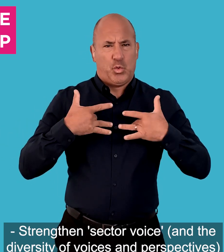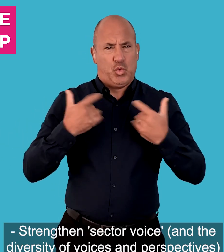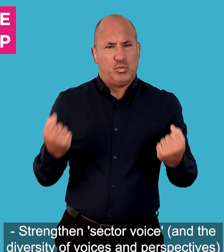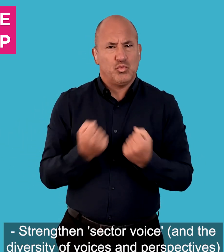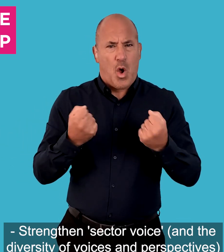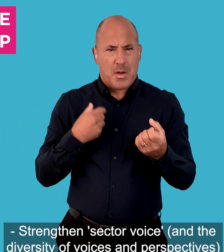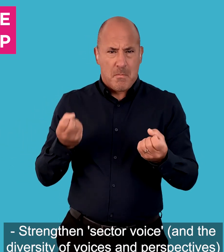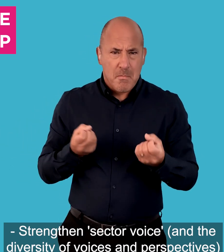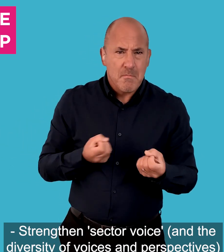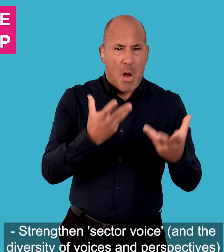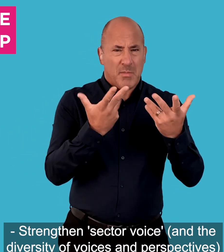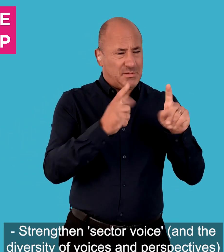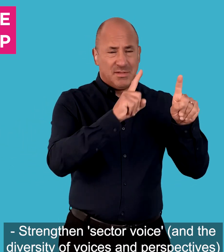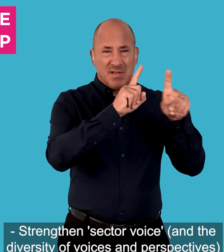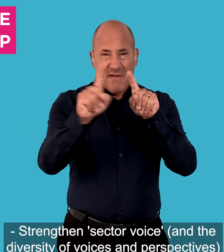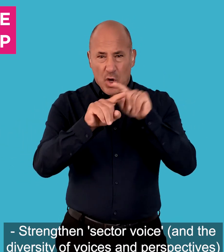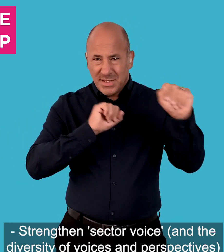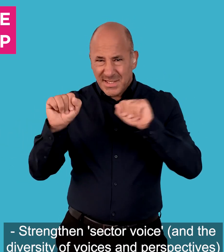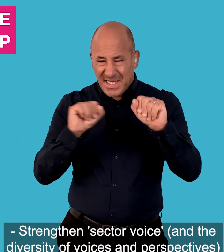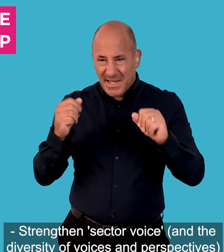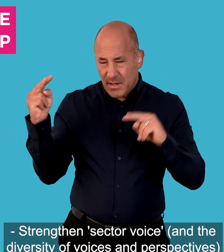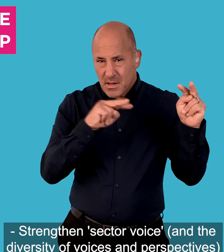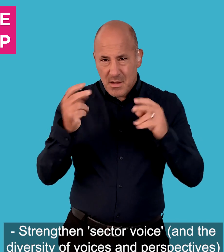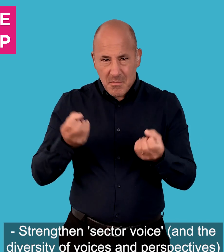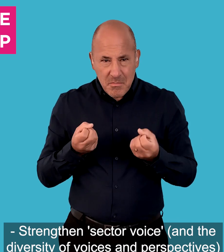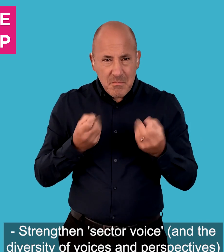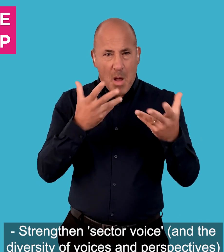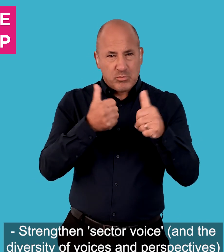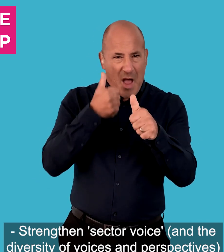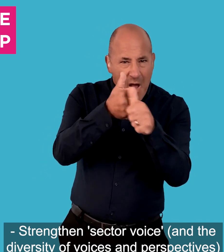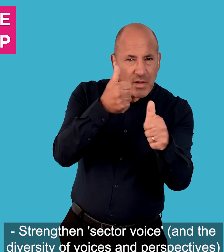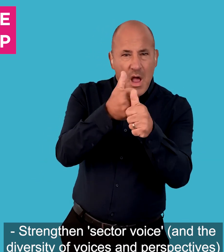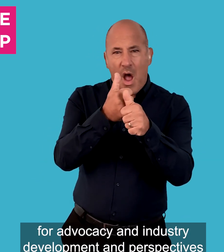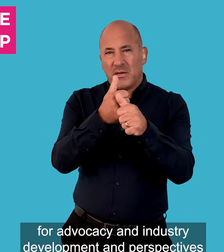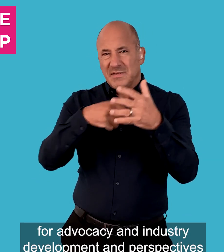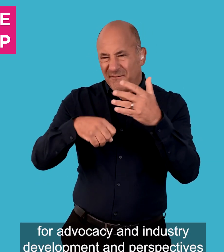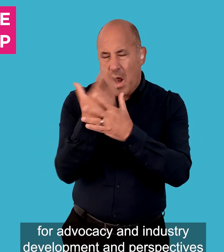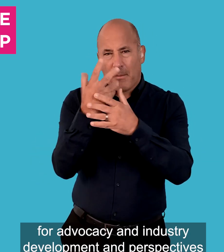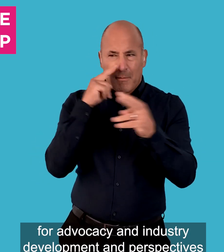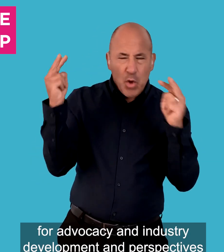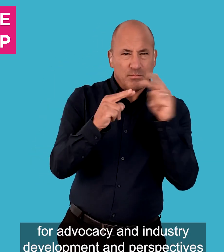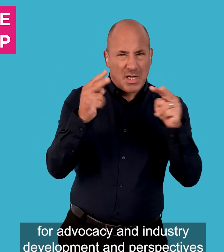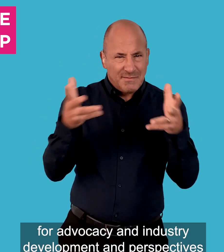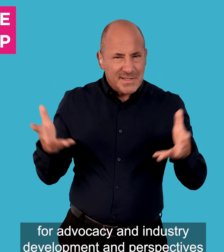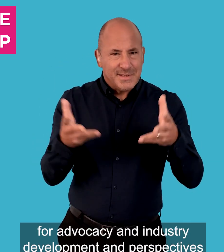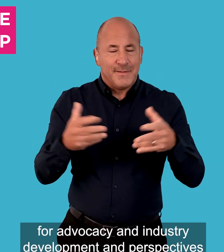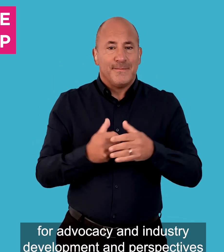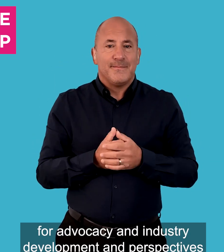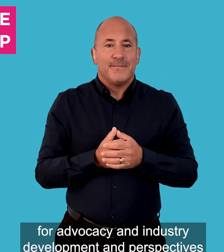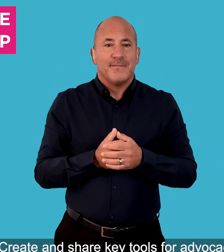Strengthen sector voice and the diversity of voices and perspectives for advocacy and industry